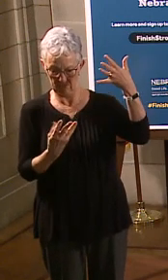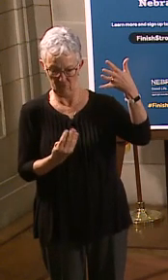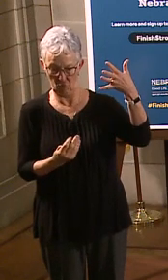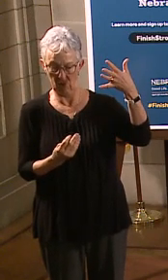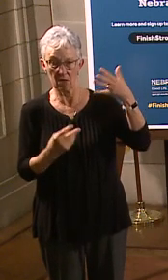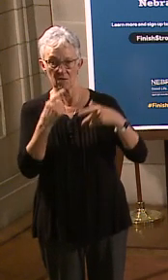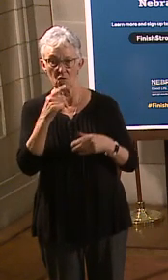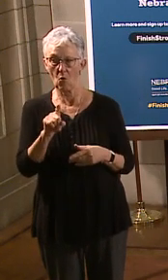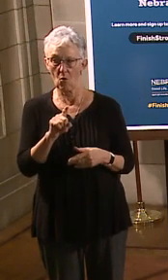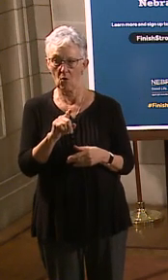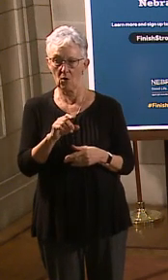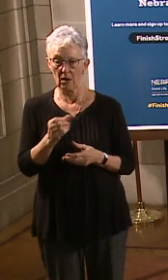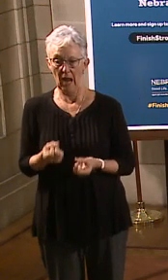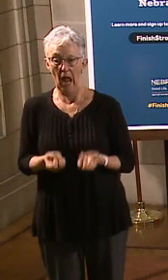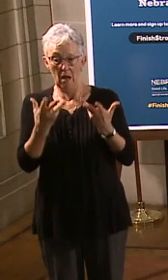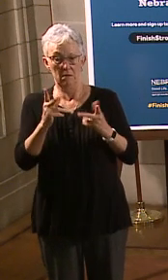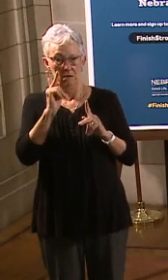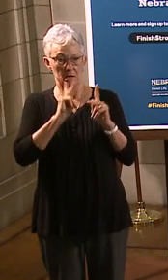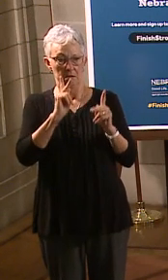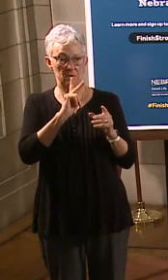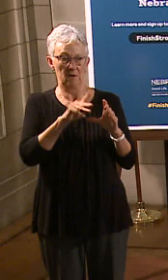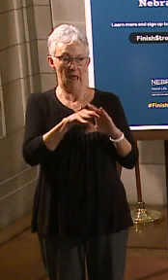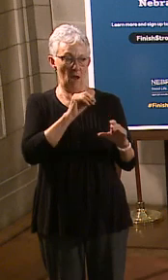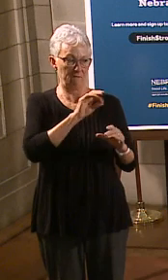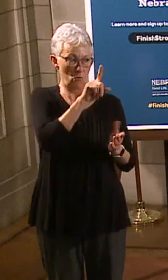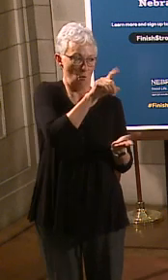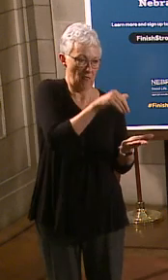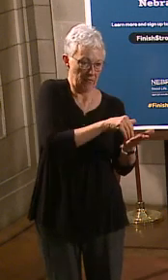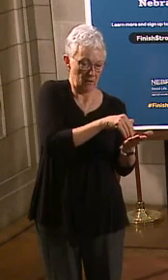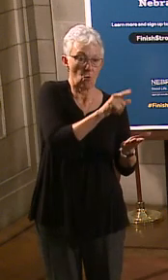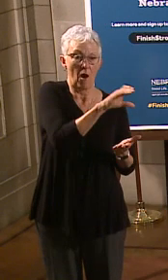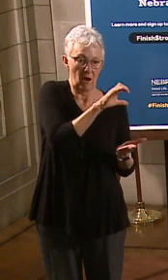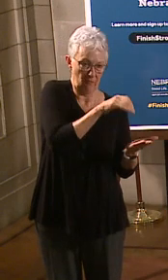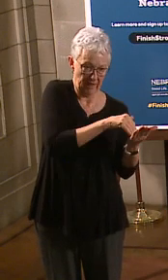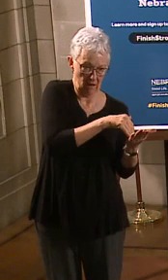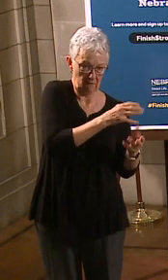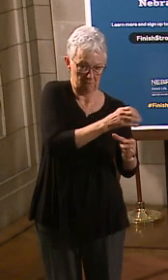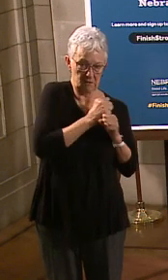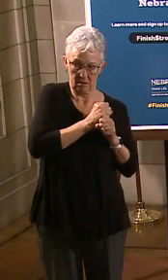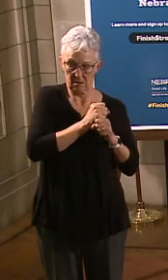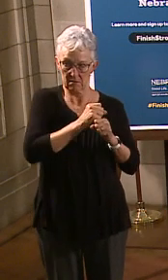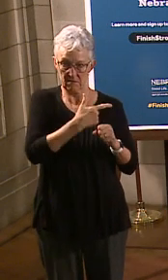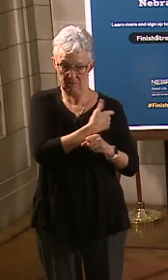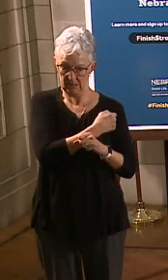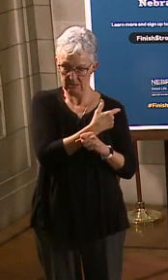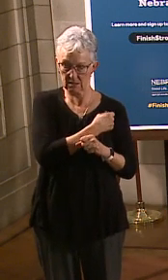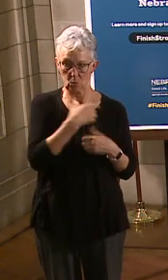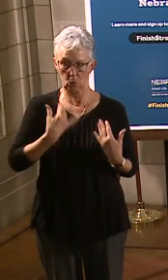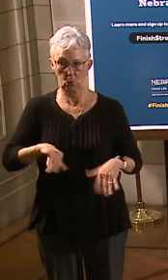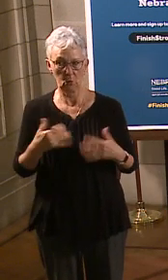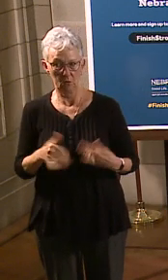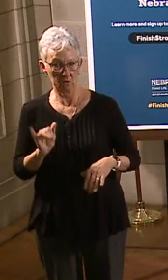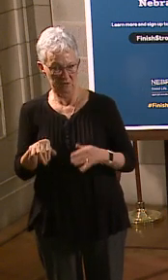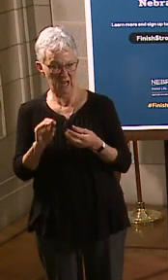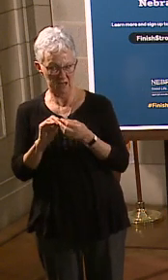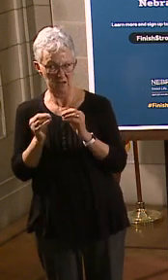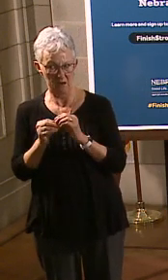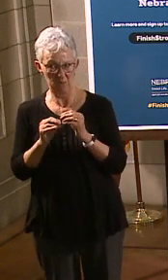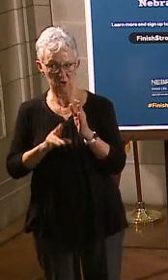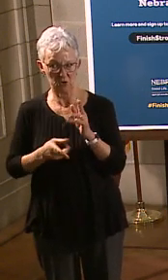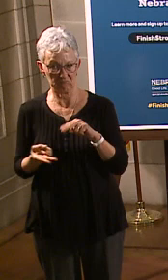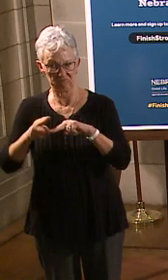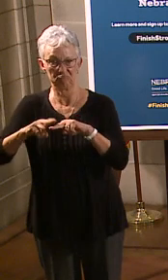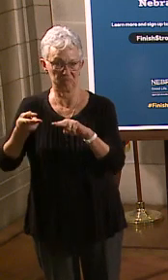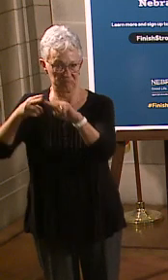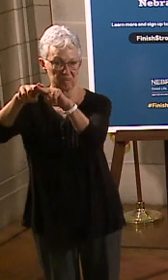per 100,000 that's getting vaccinated. I think we actually got down to number 8 last week, so that number is popping around like the number